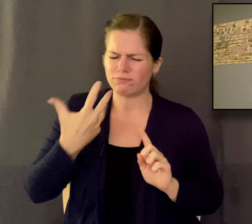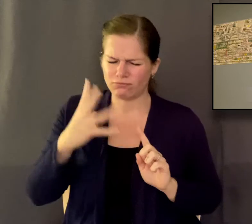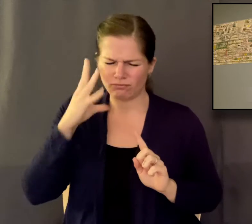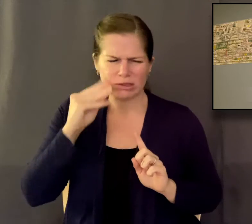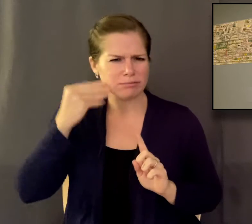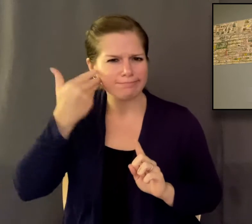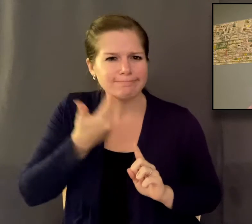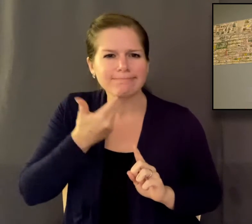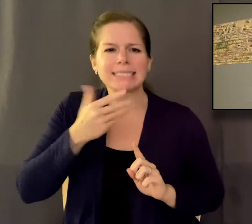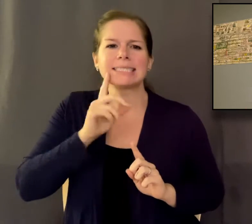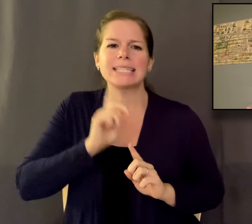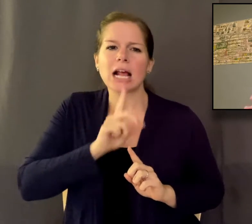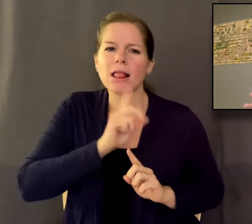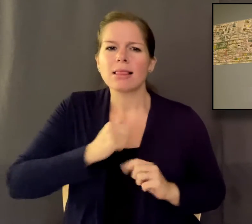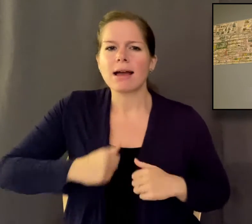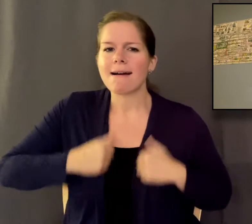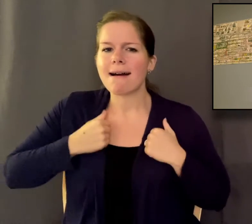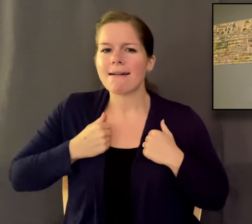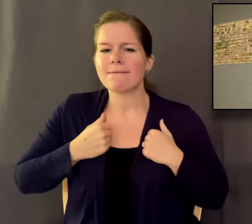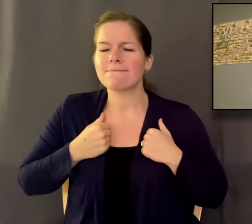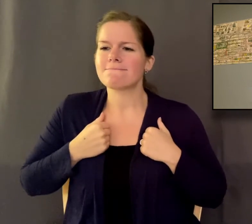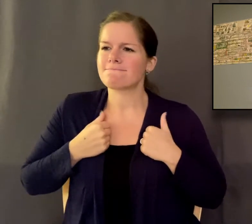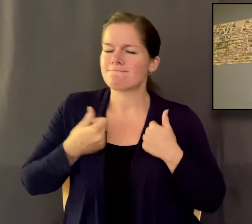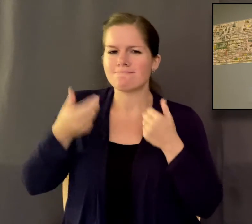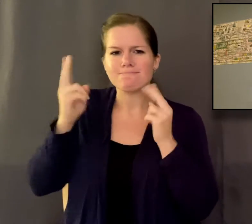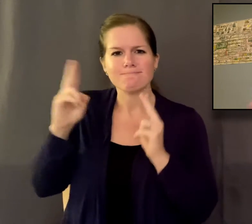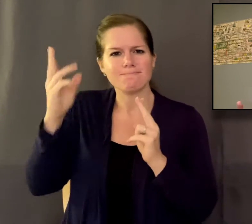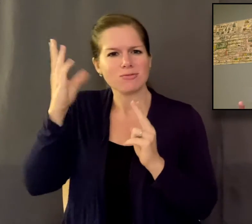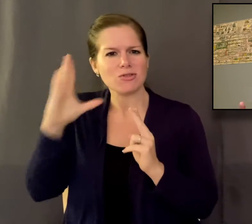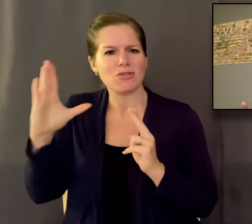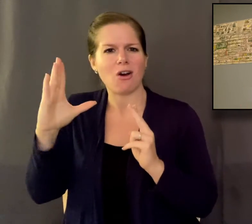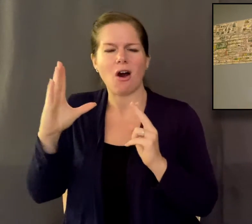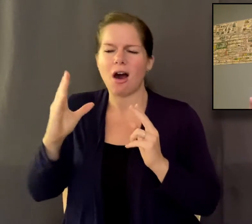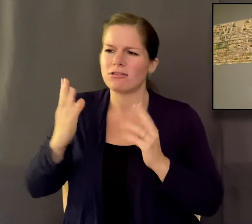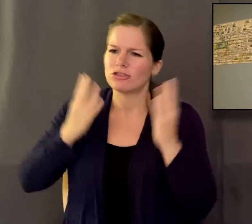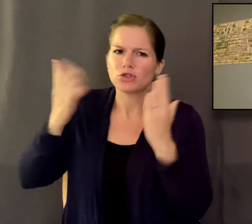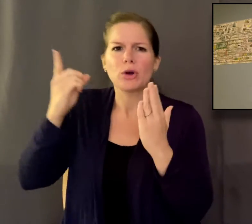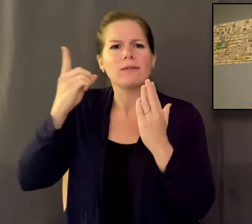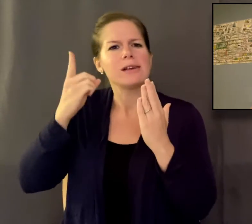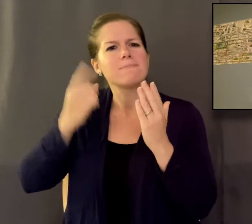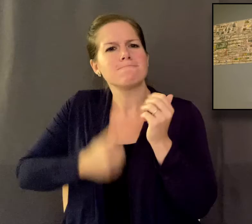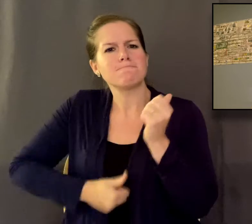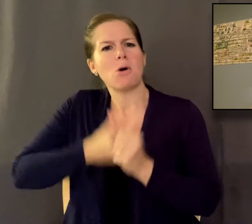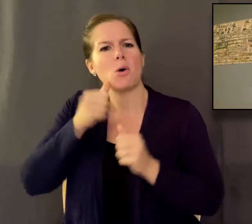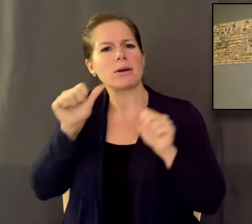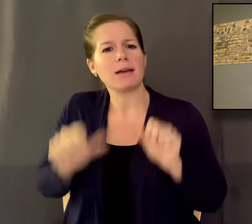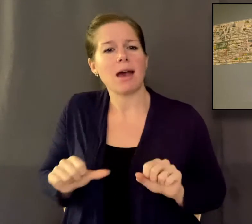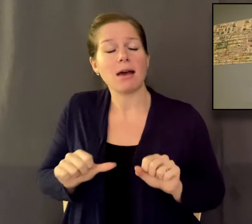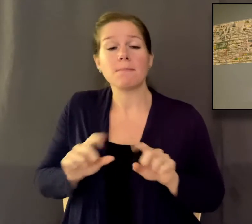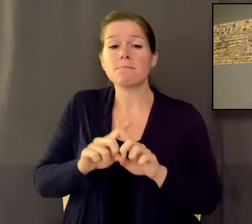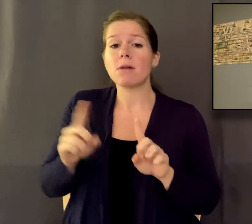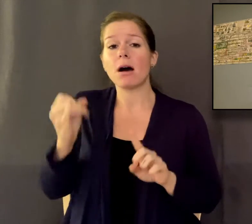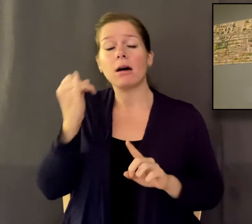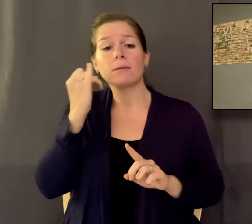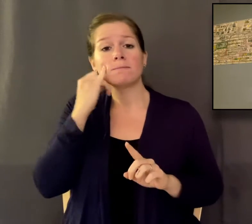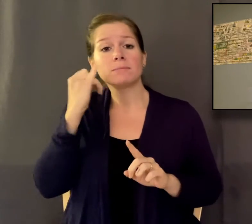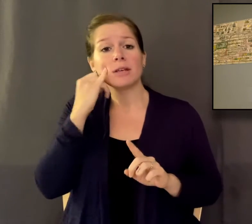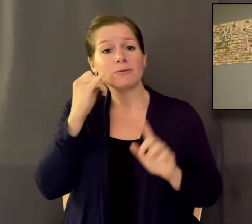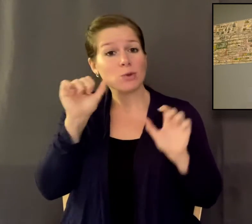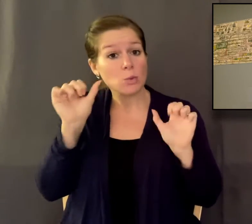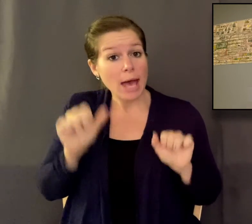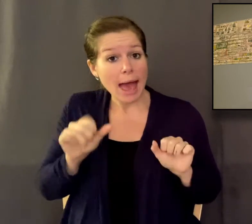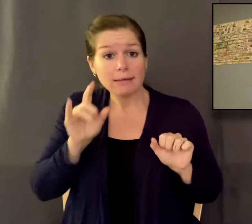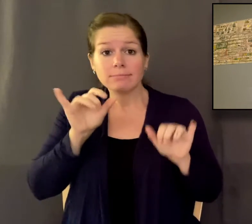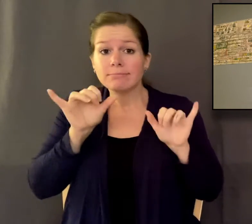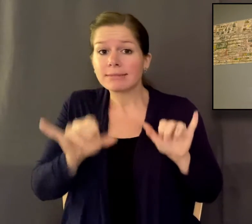God. If you're single and you don't have to get married, that's fine. That's good. But use your life for the glory